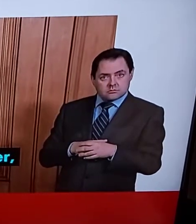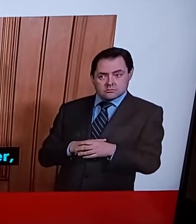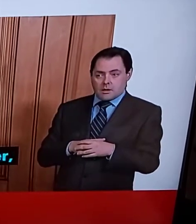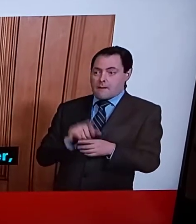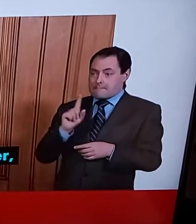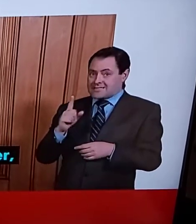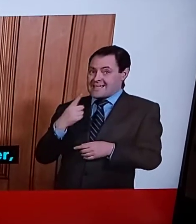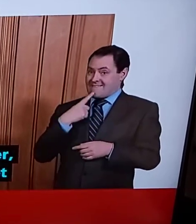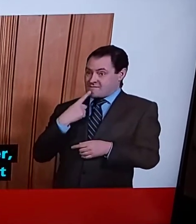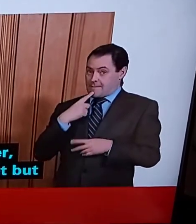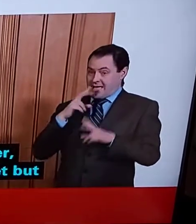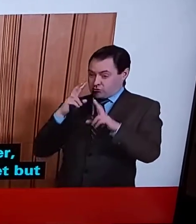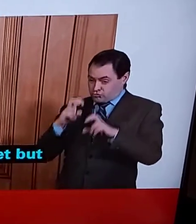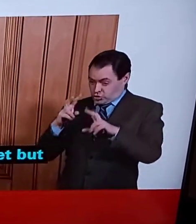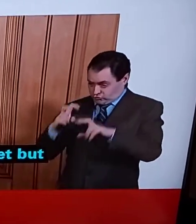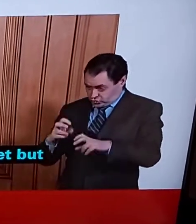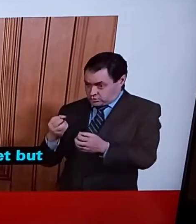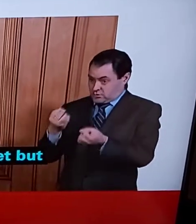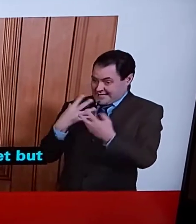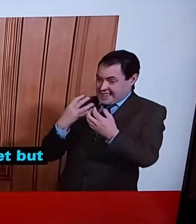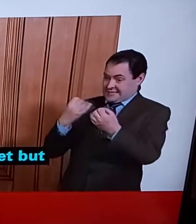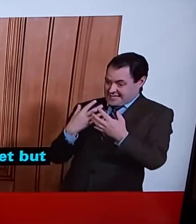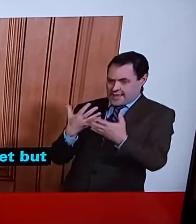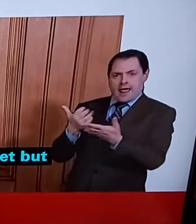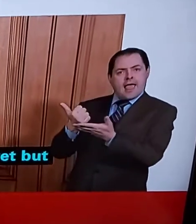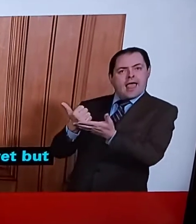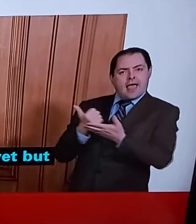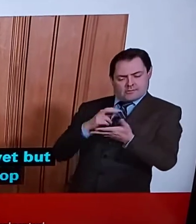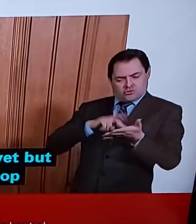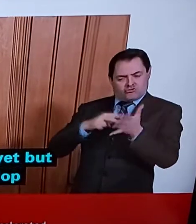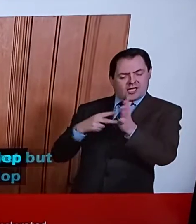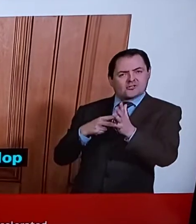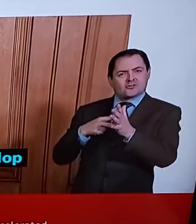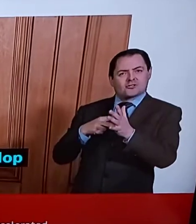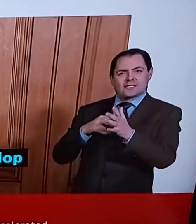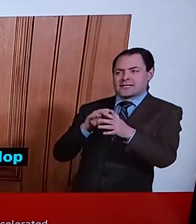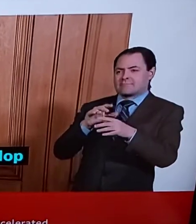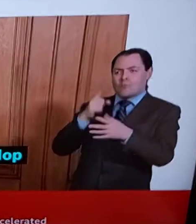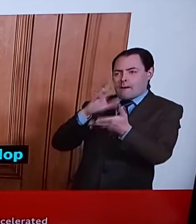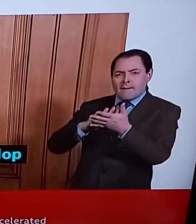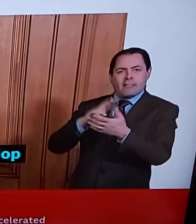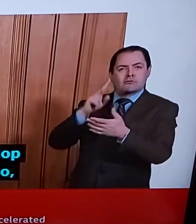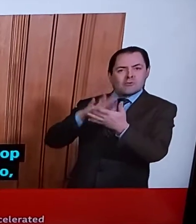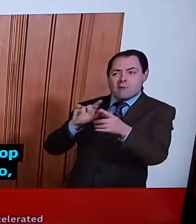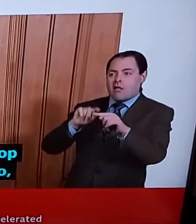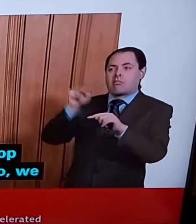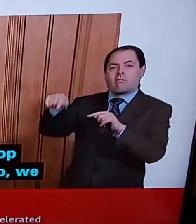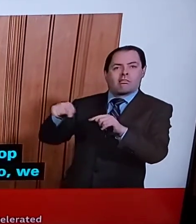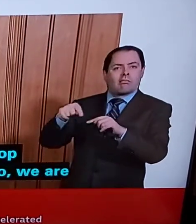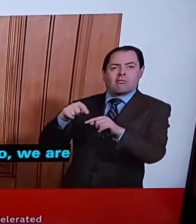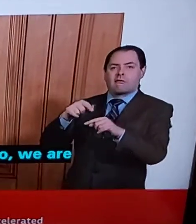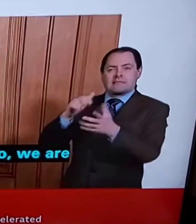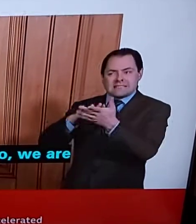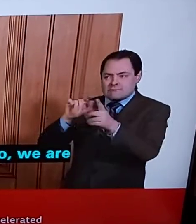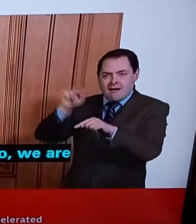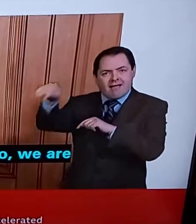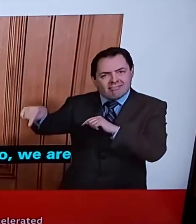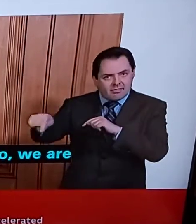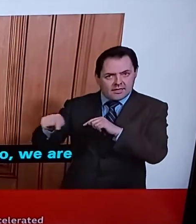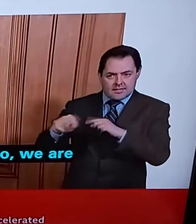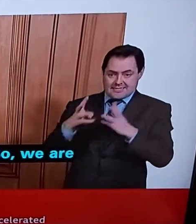going forward. So we are still not clear how many people might have had this virus but have not developed symptoms.